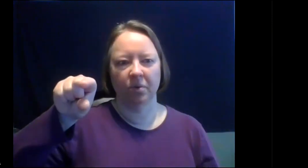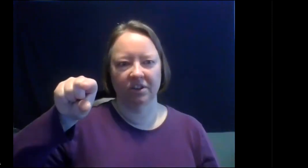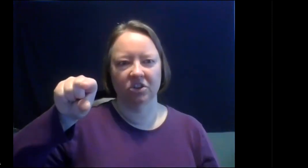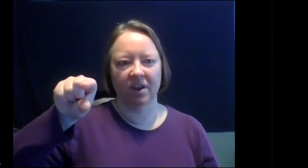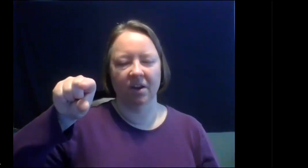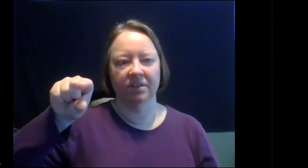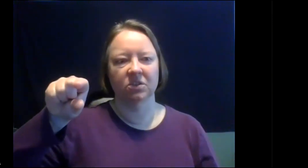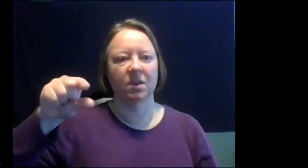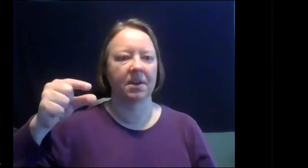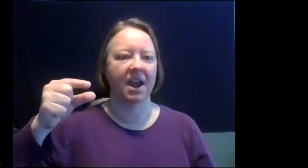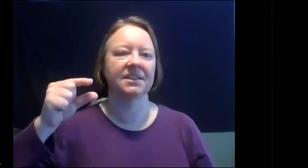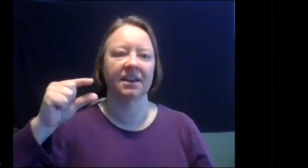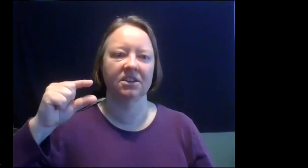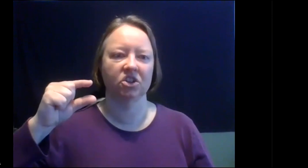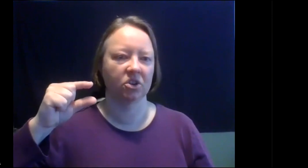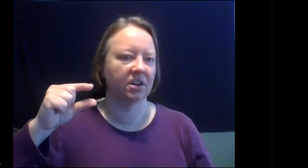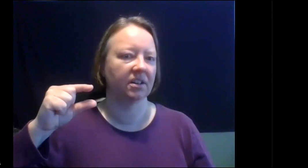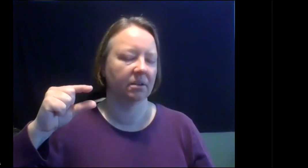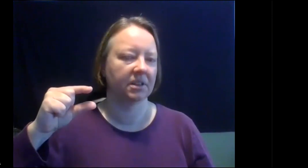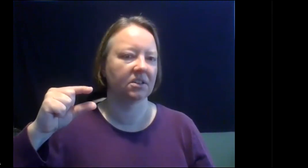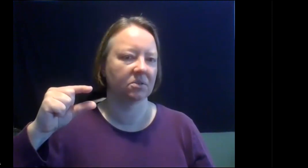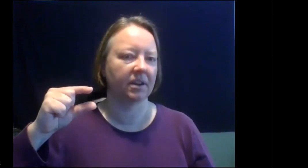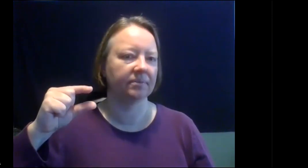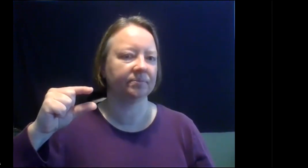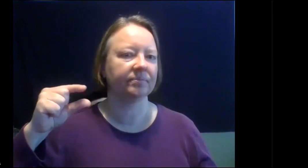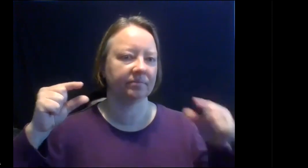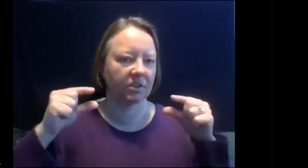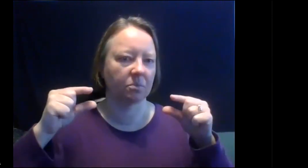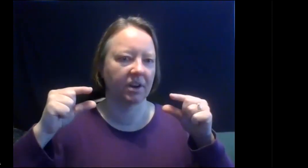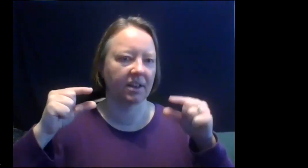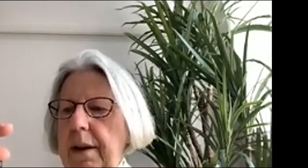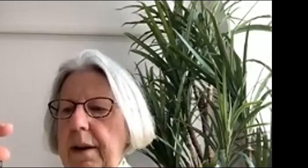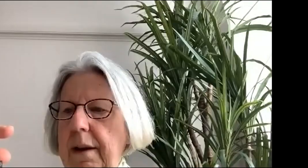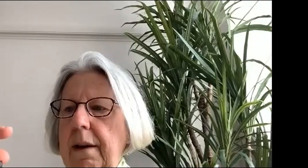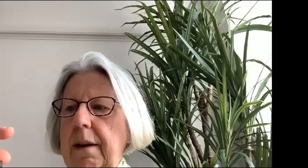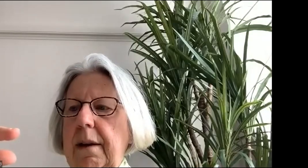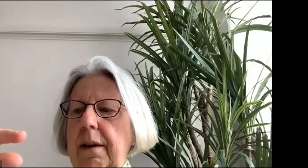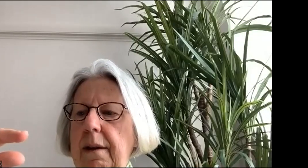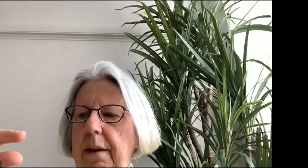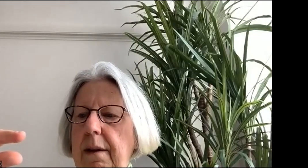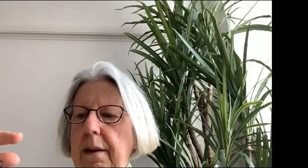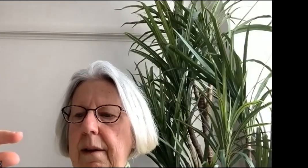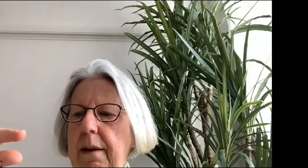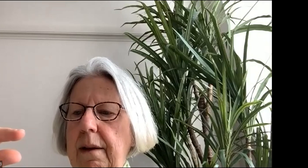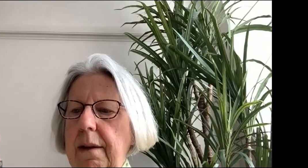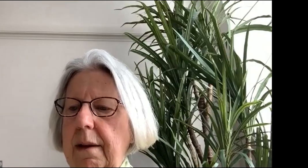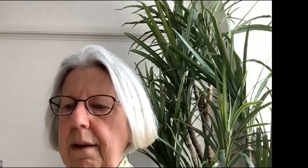point straight out this way, but I tend to turn it a little bit this way. Okay, So, and then the